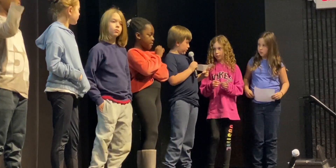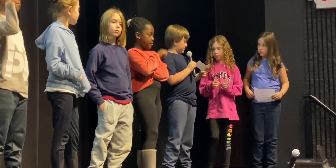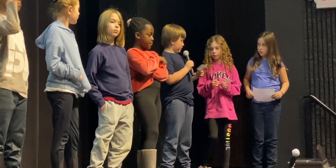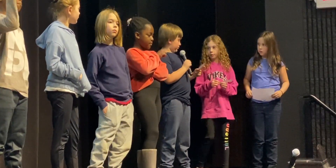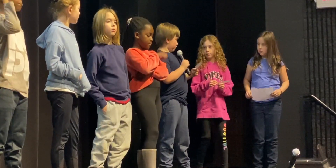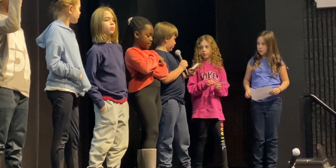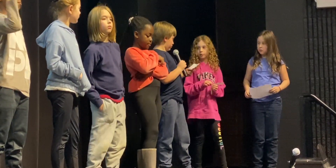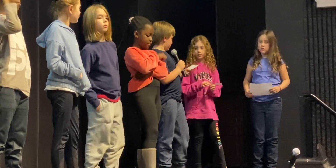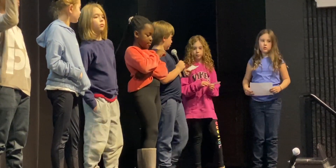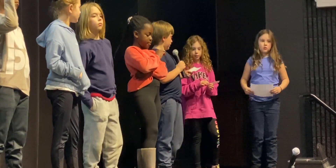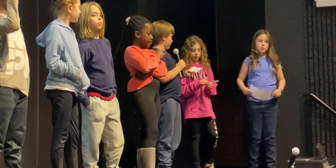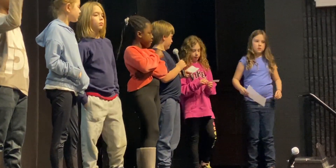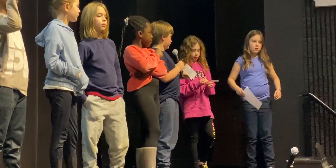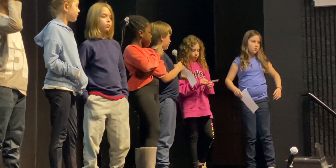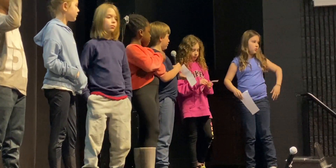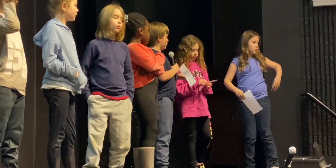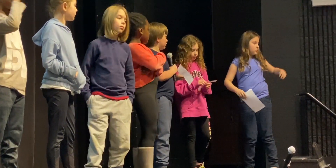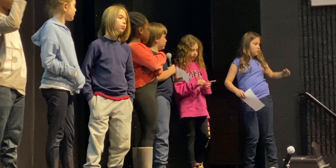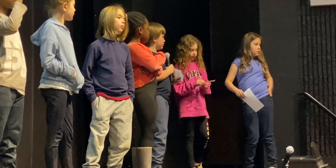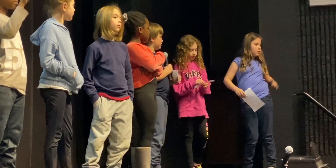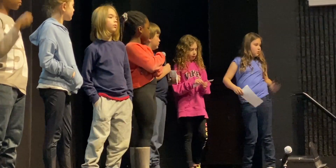So we'll show you the sign for dog.